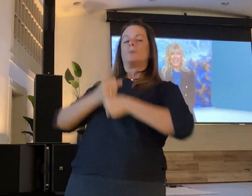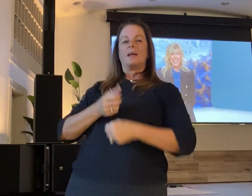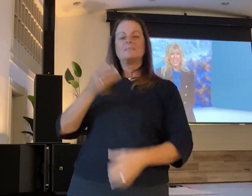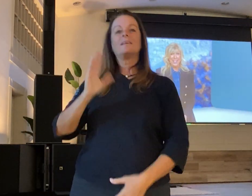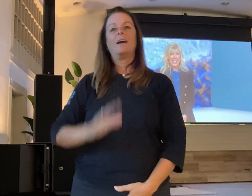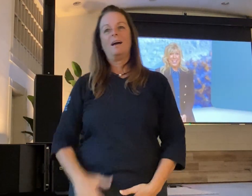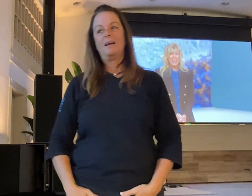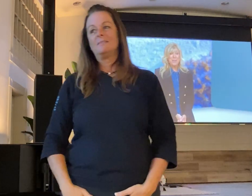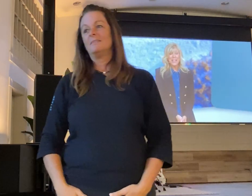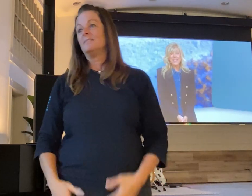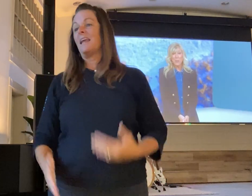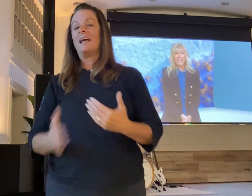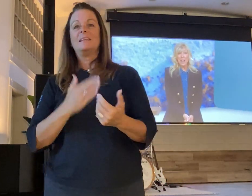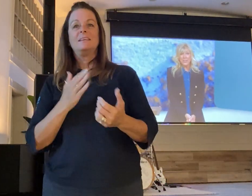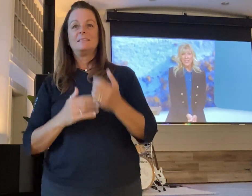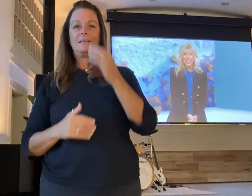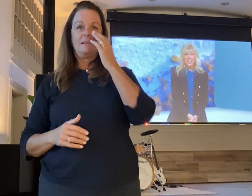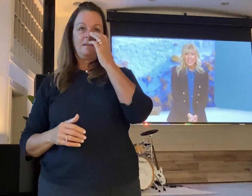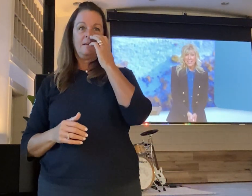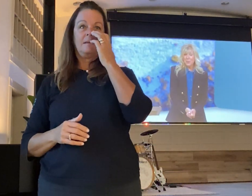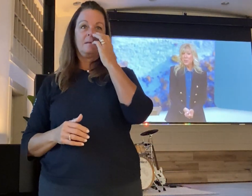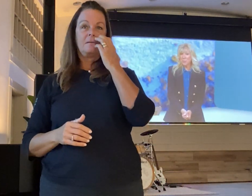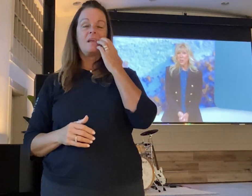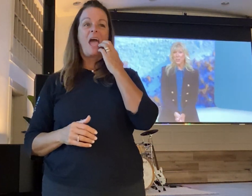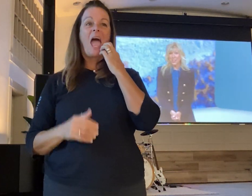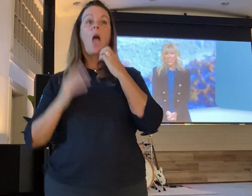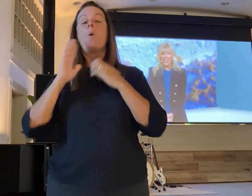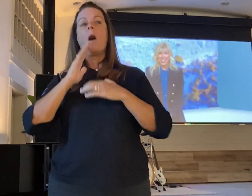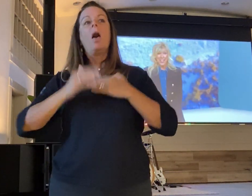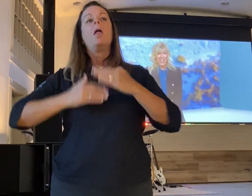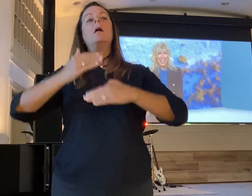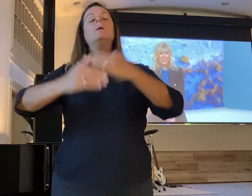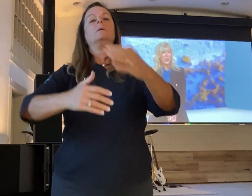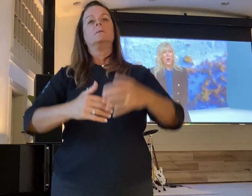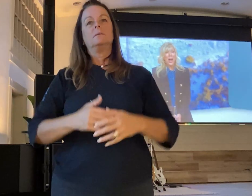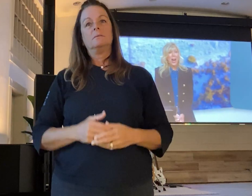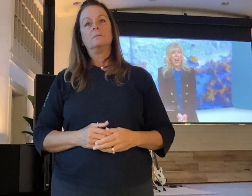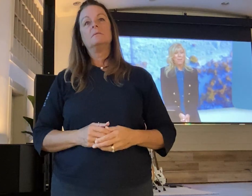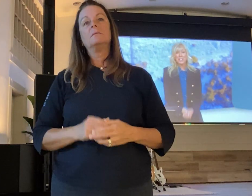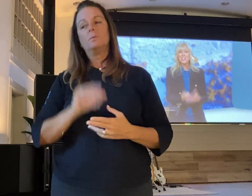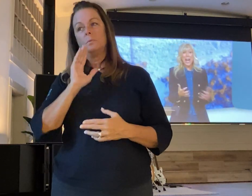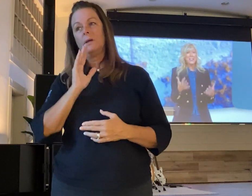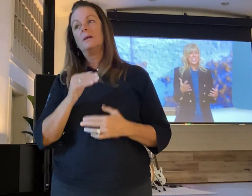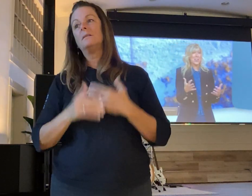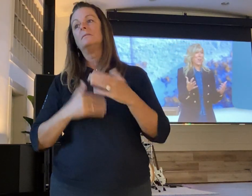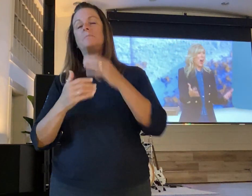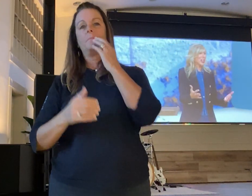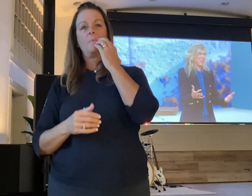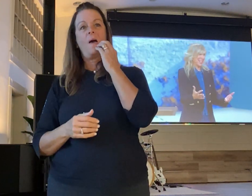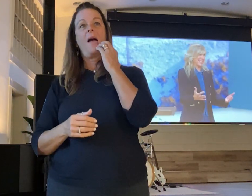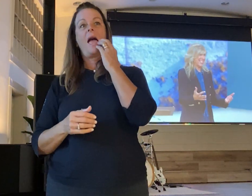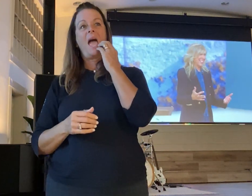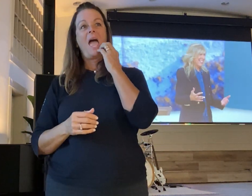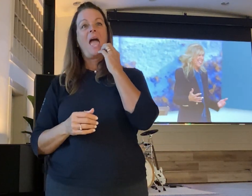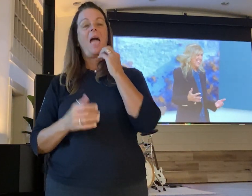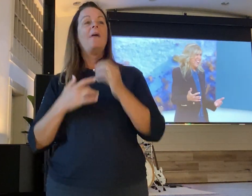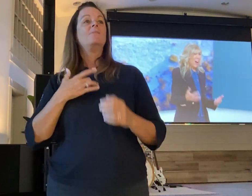just happen. It means that we're going to have to dig through some dirt. And so my challenge today